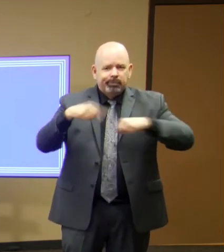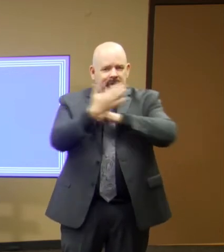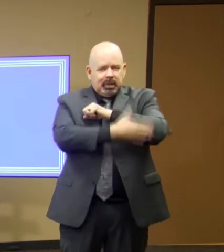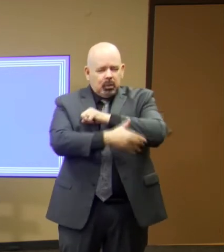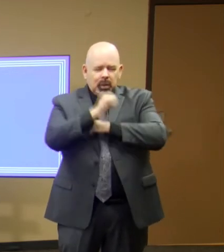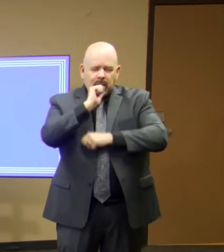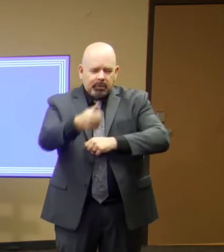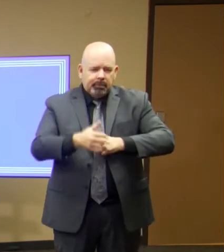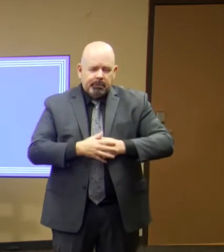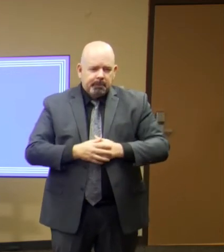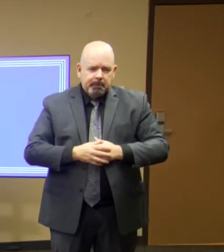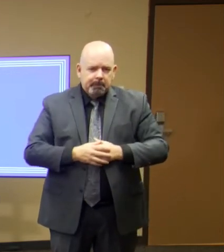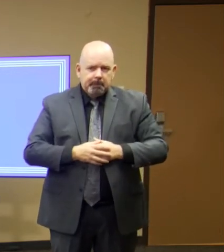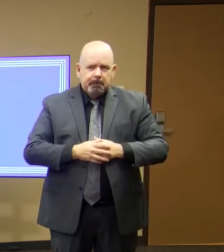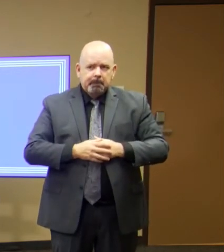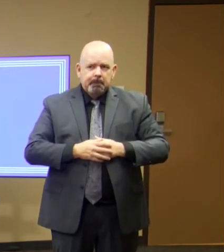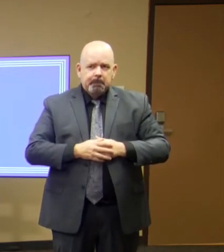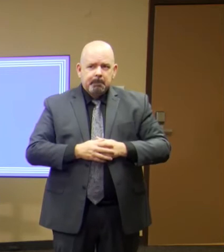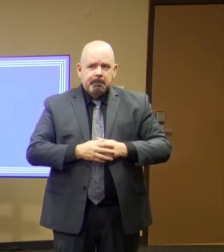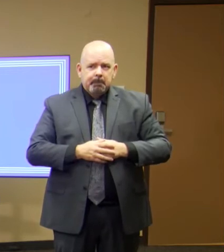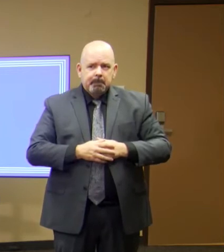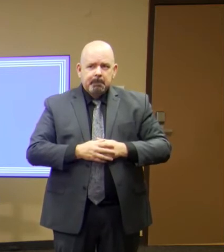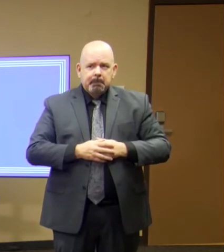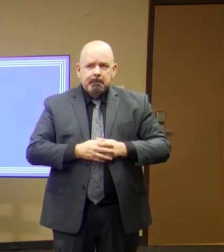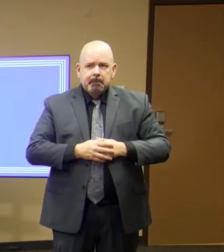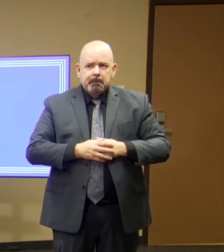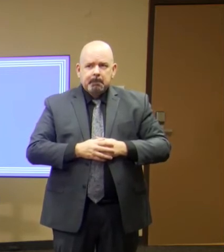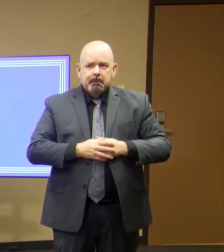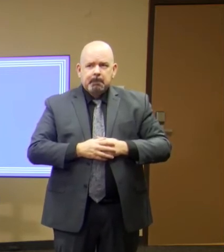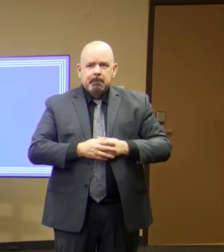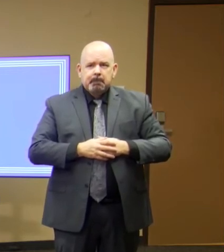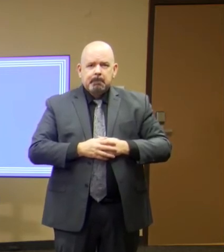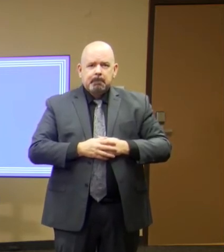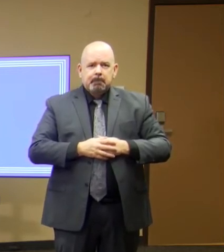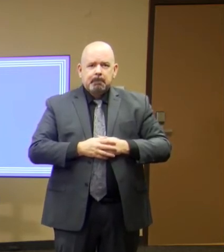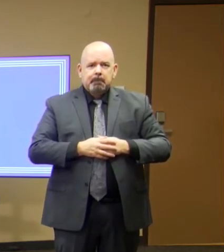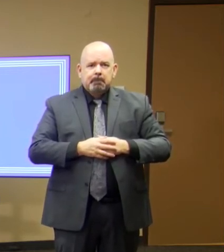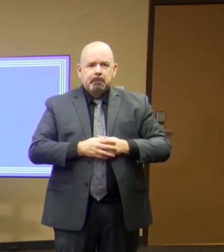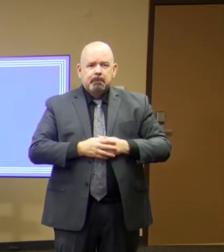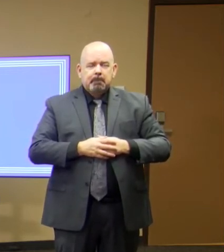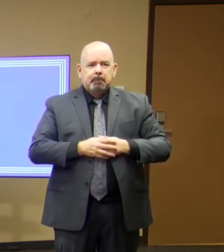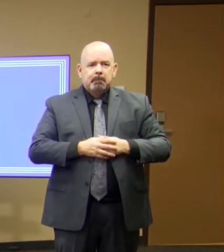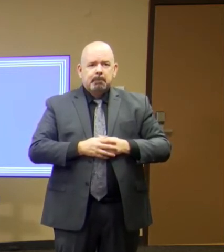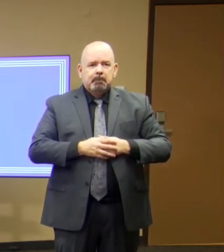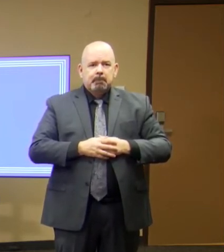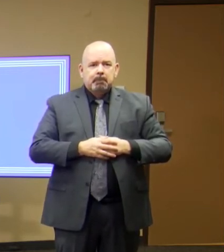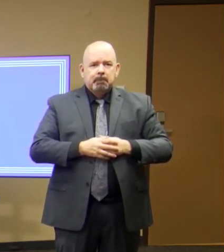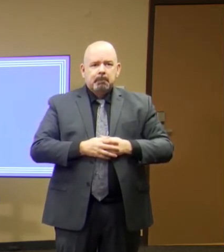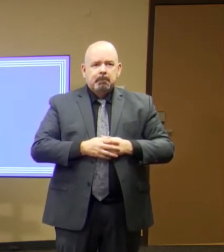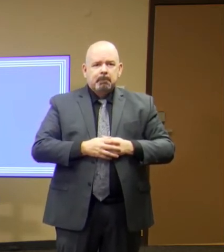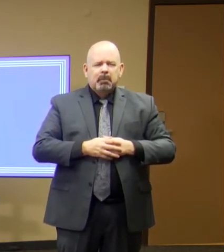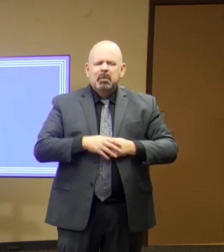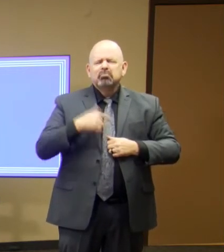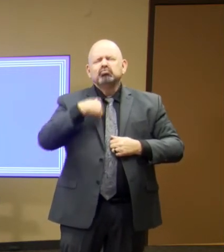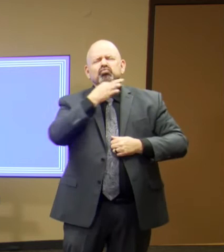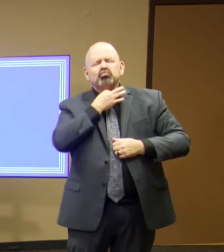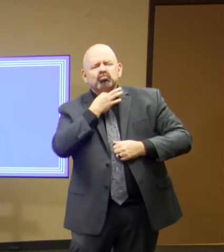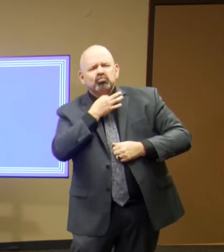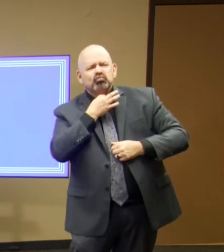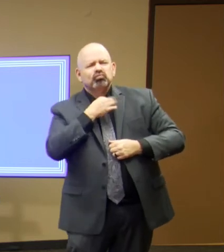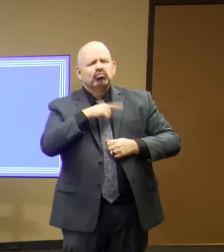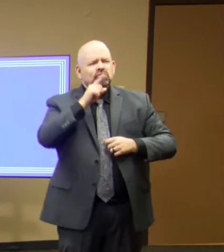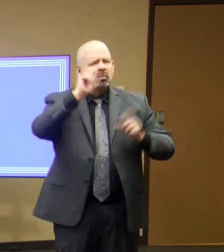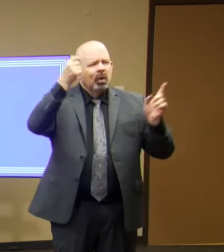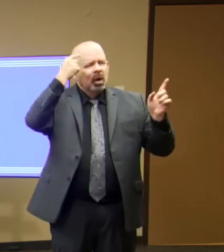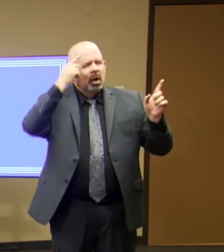October. Help people to understand how close Dallas County is in regards to the governor's threshold. And what's your message to